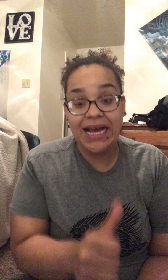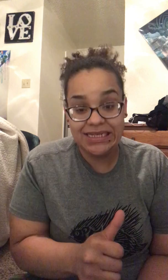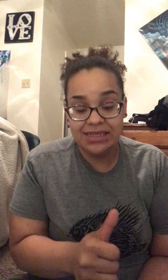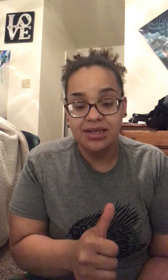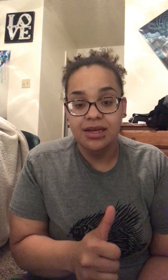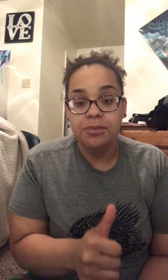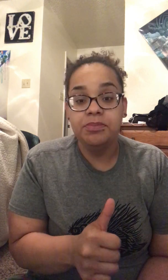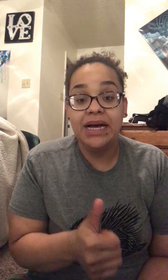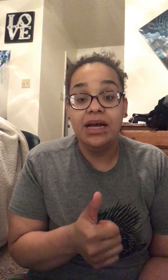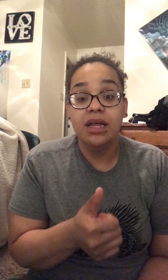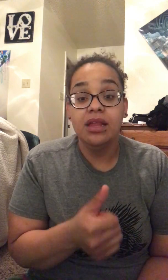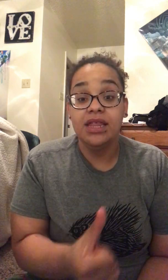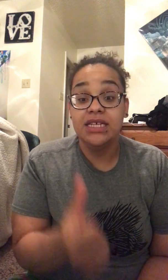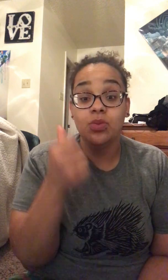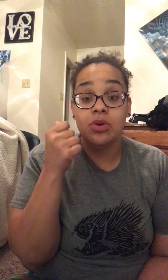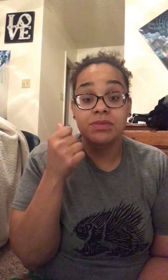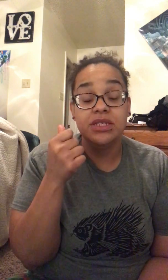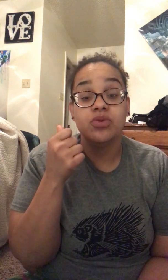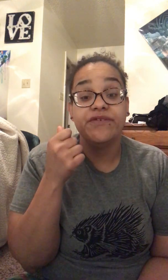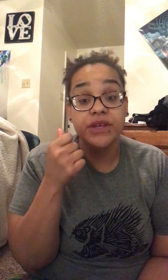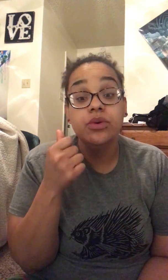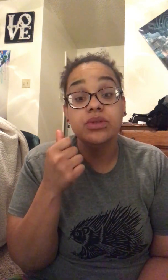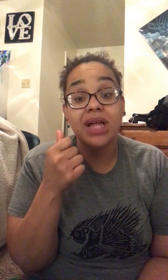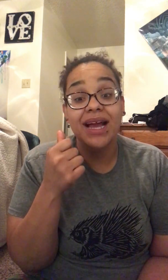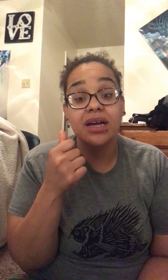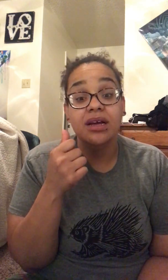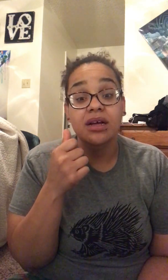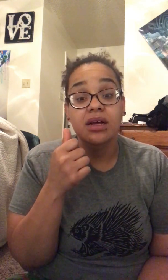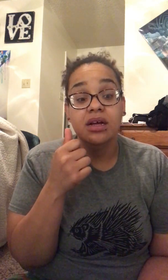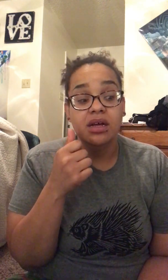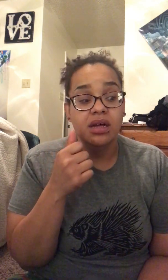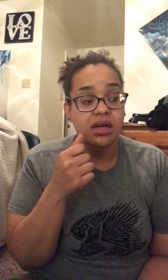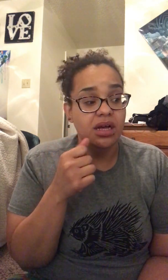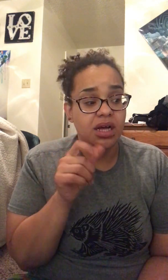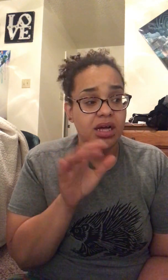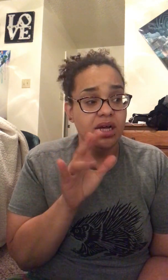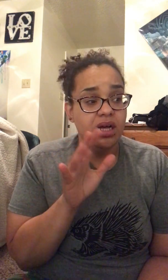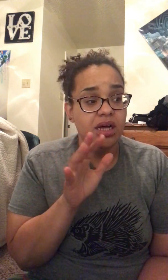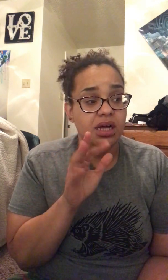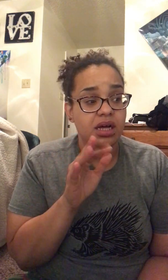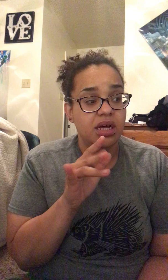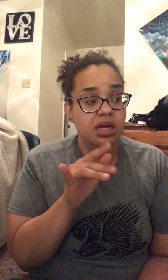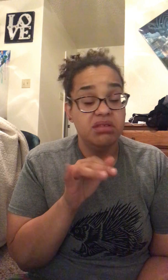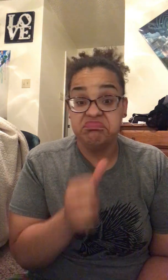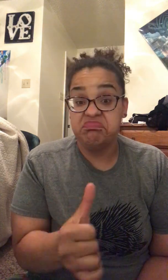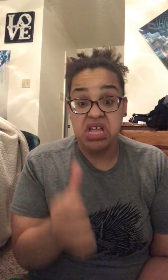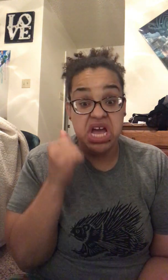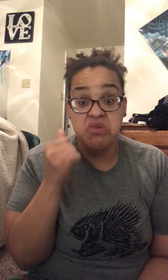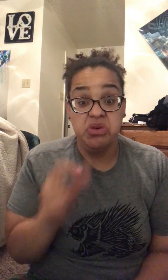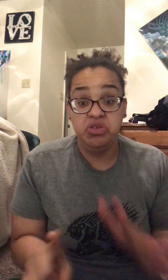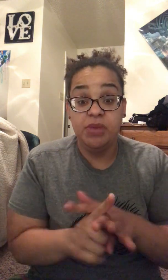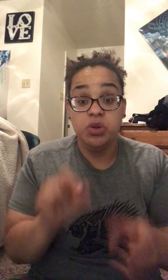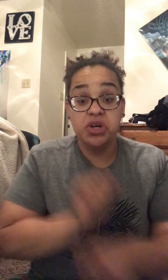not. But this won't means refuse. Like, I won't show up to work